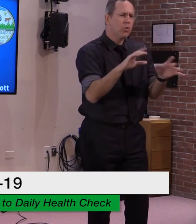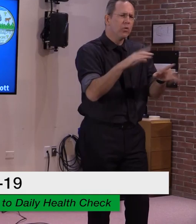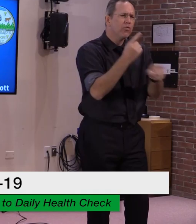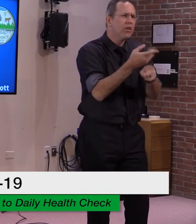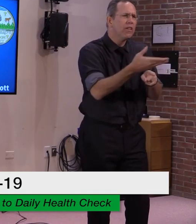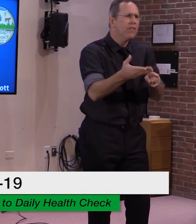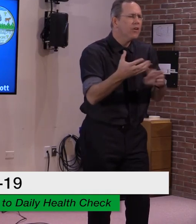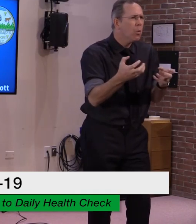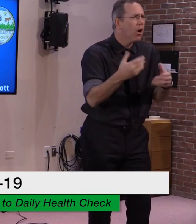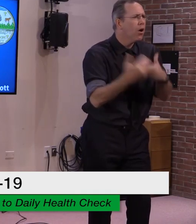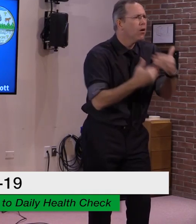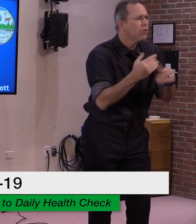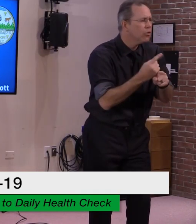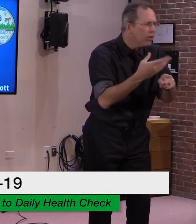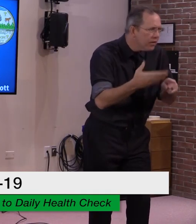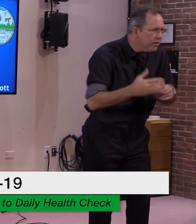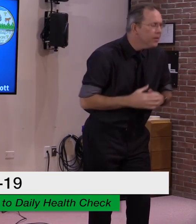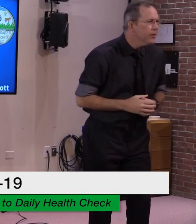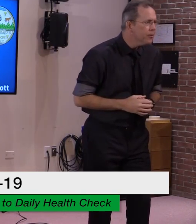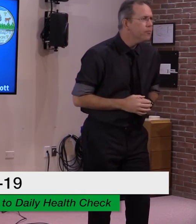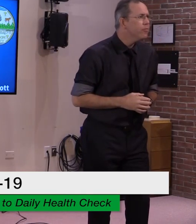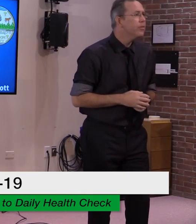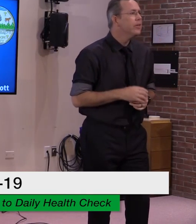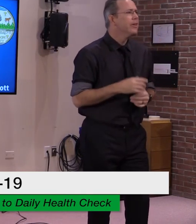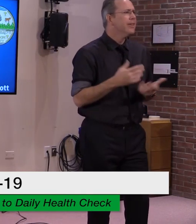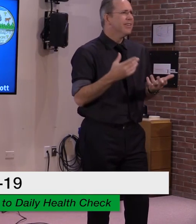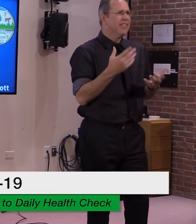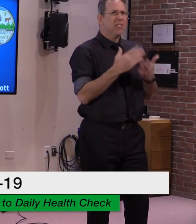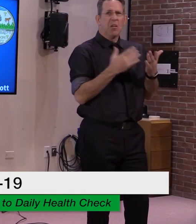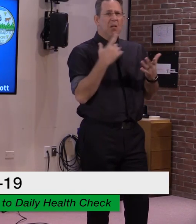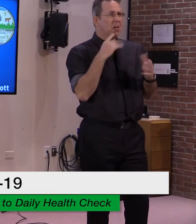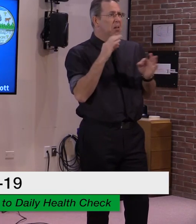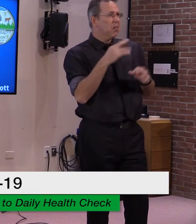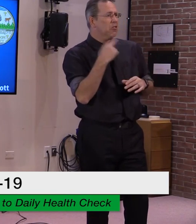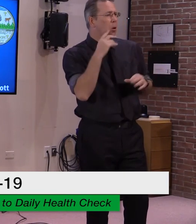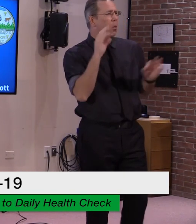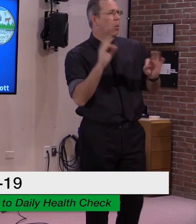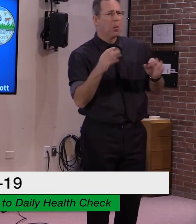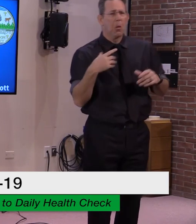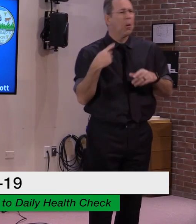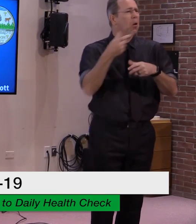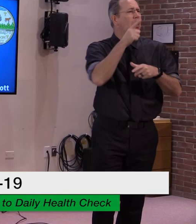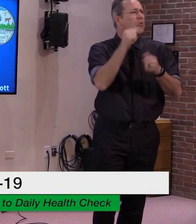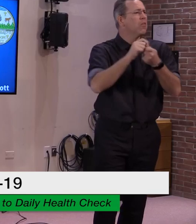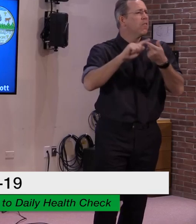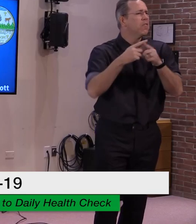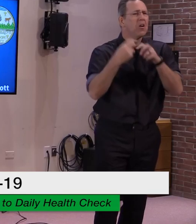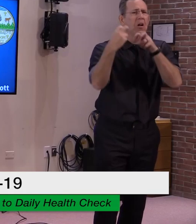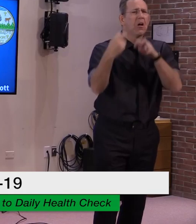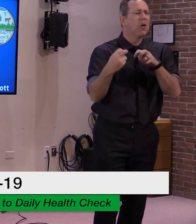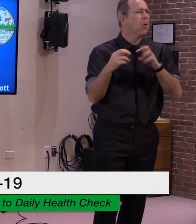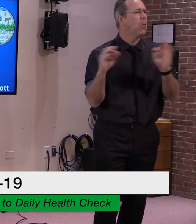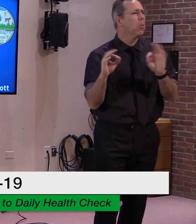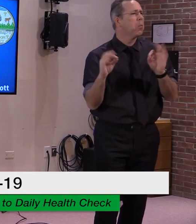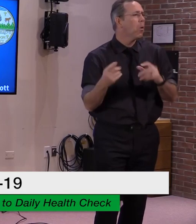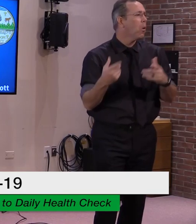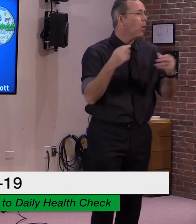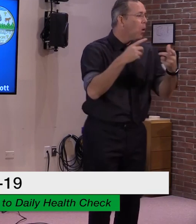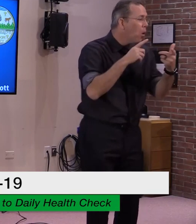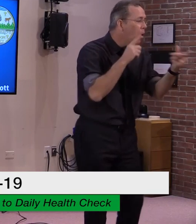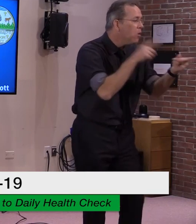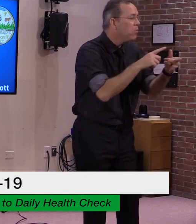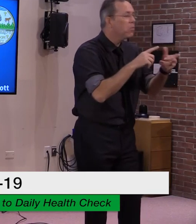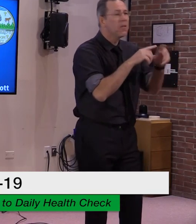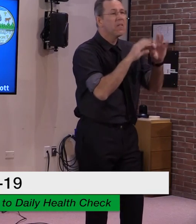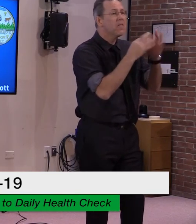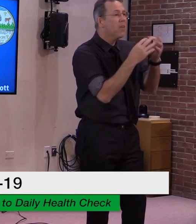quite see the risk in having lunch with a friend going bowling with people we've known or you've known for years or having